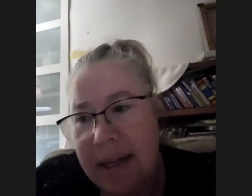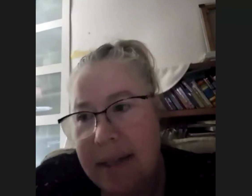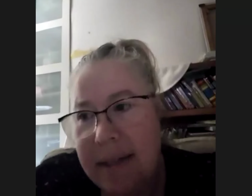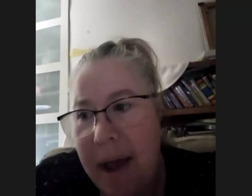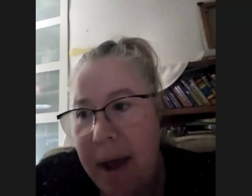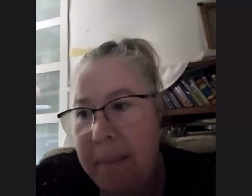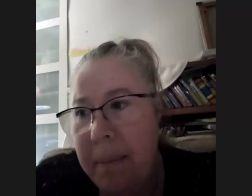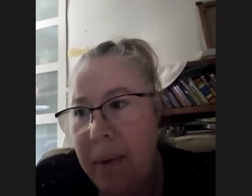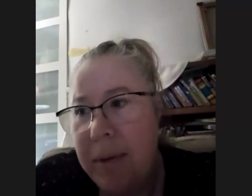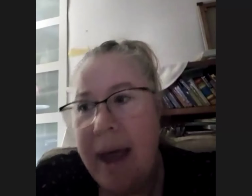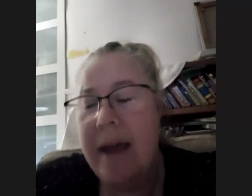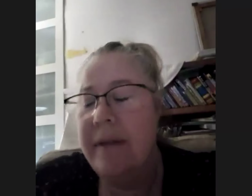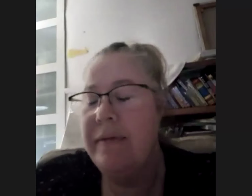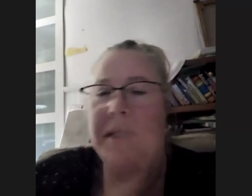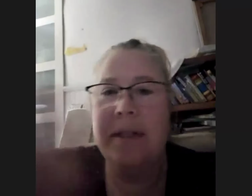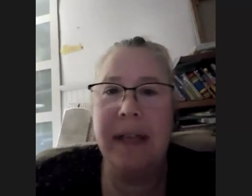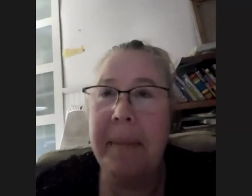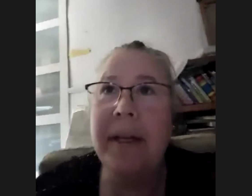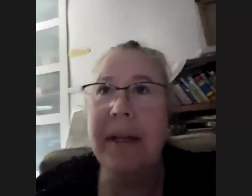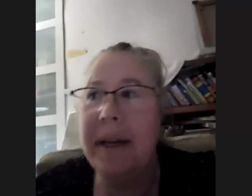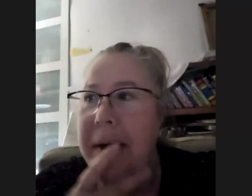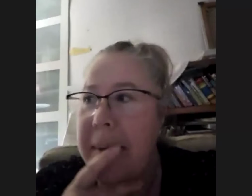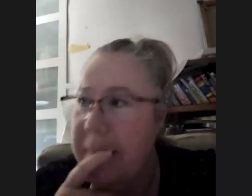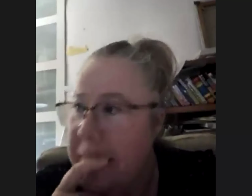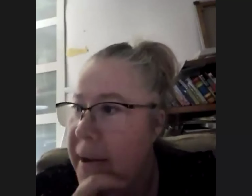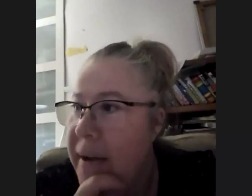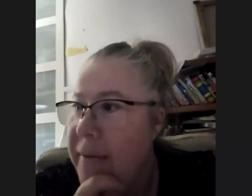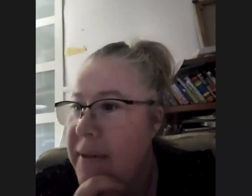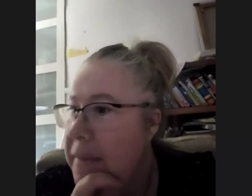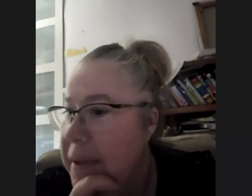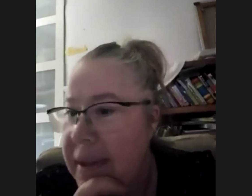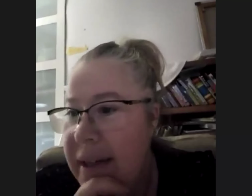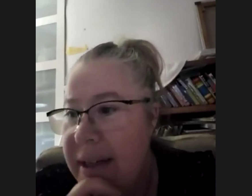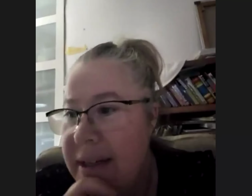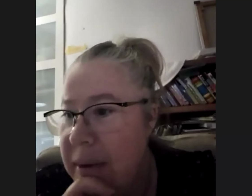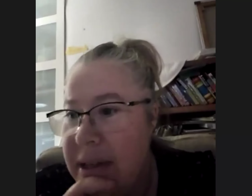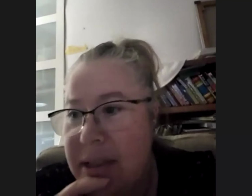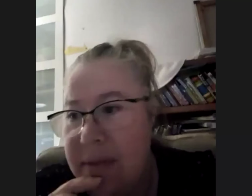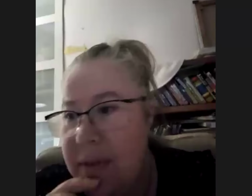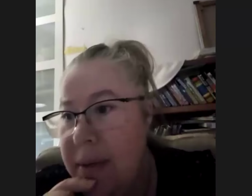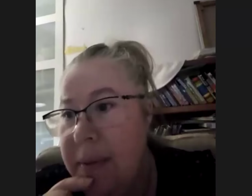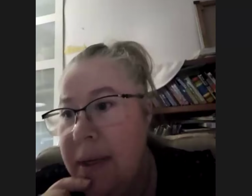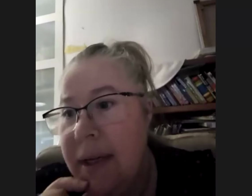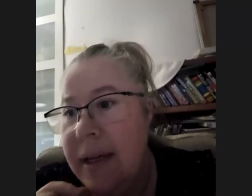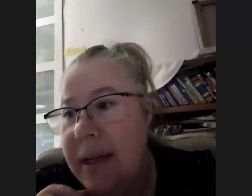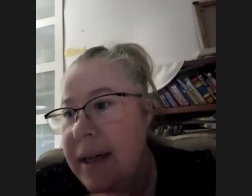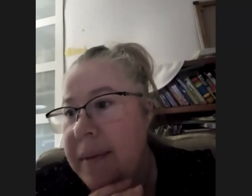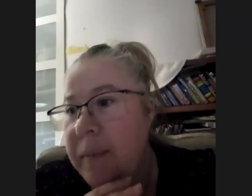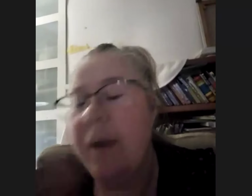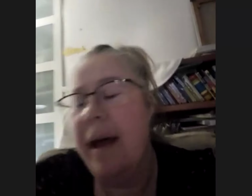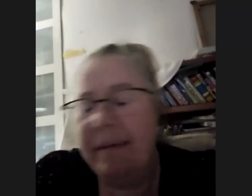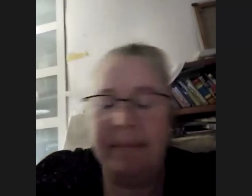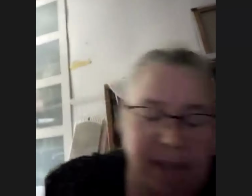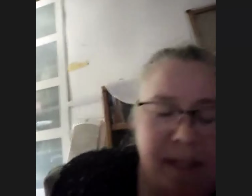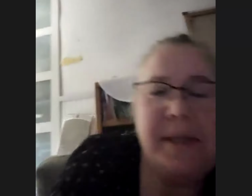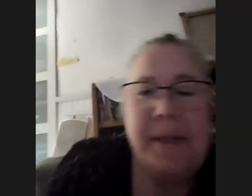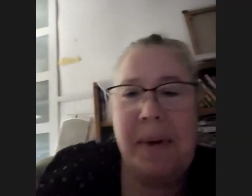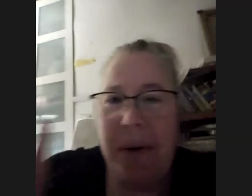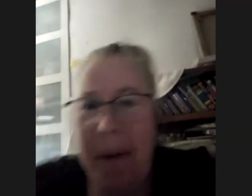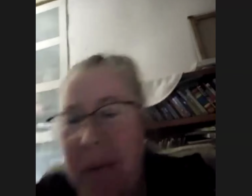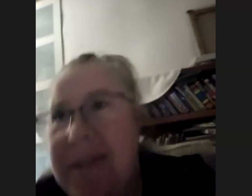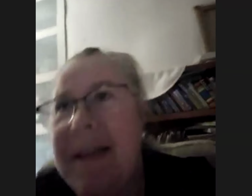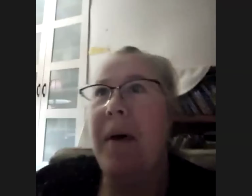to 6th. Both have just a gamut of disabilities ranging from, well,